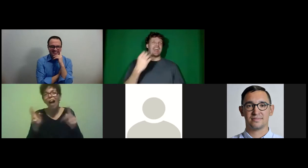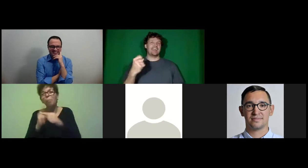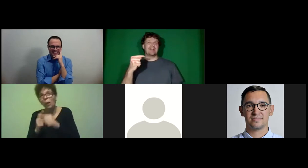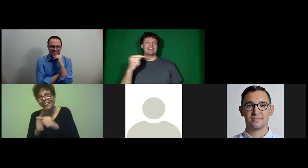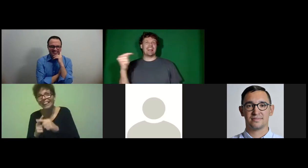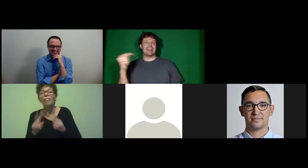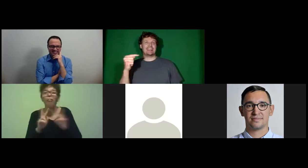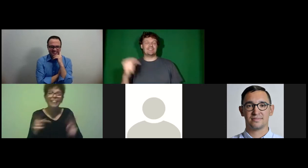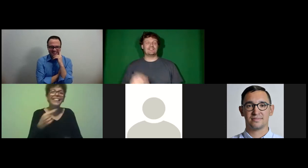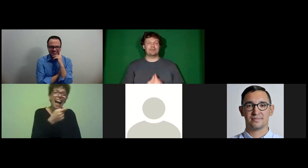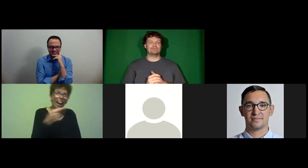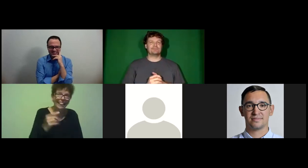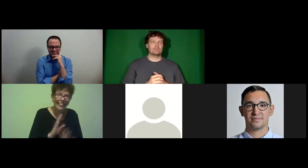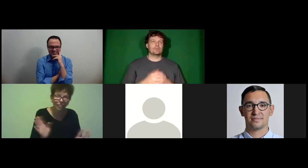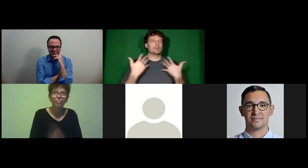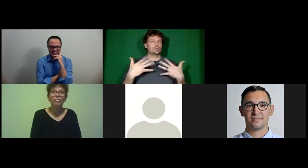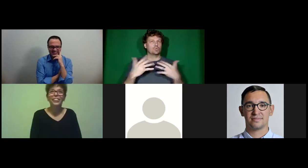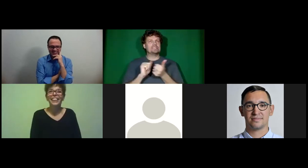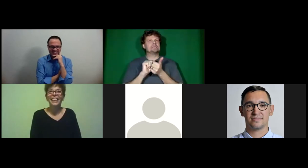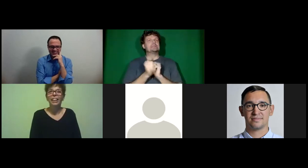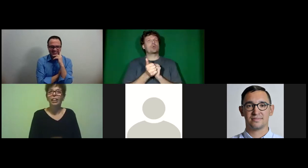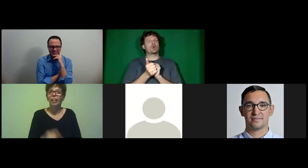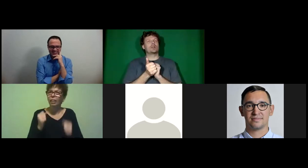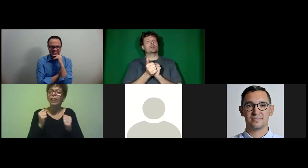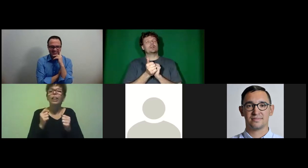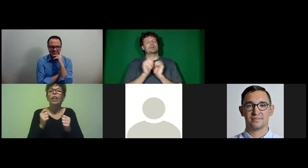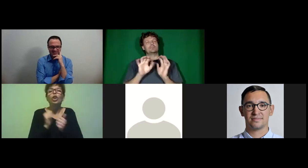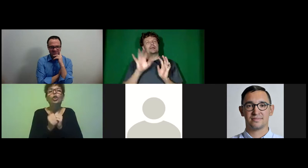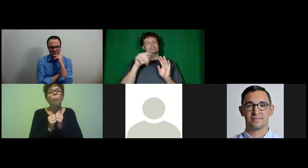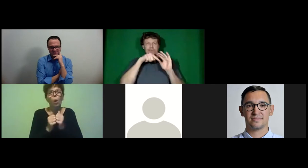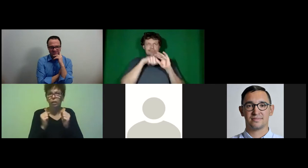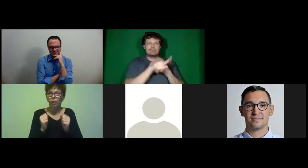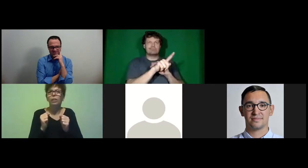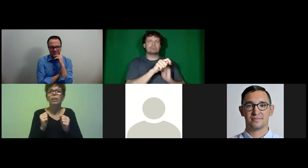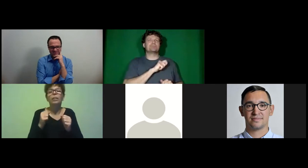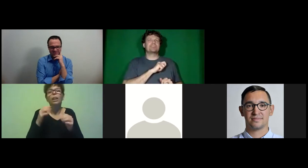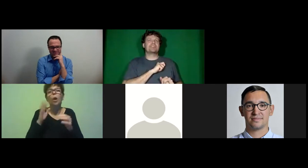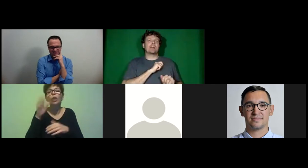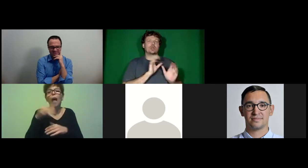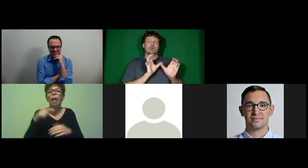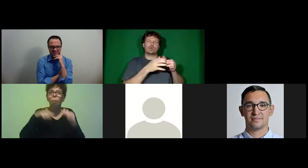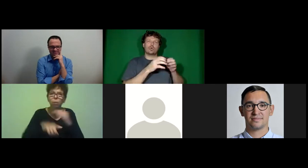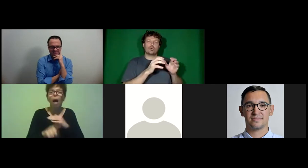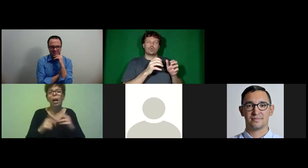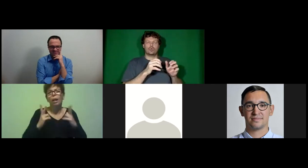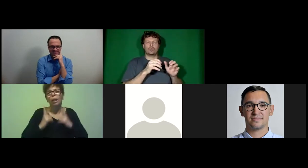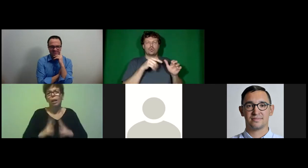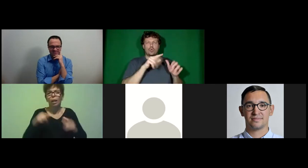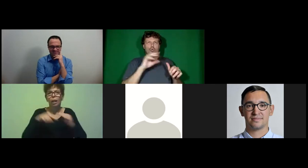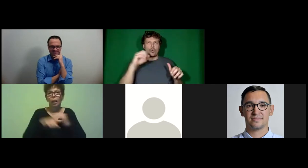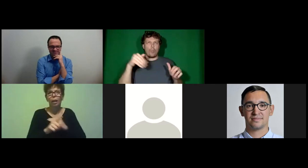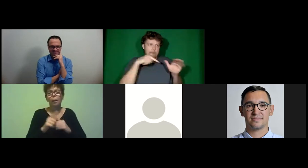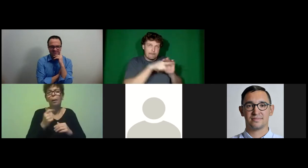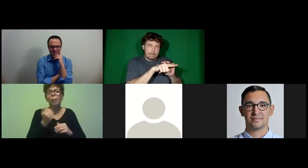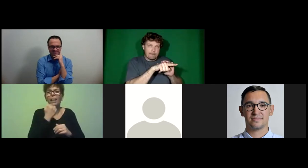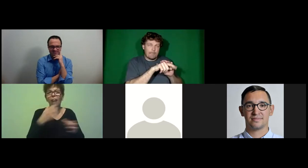Yeah, there's advantages and disadvantages to being a deaf player. Indeed, during the breaks, you